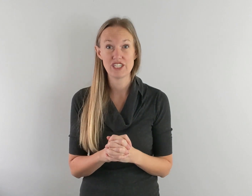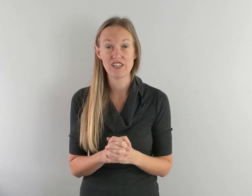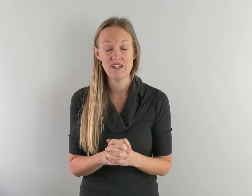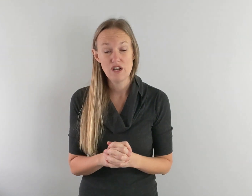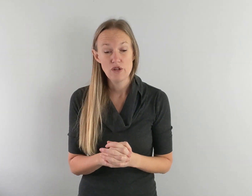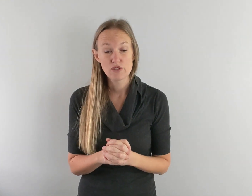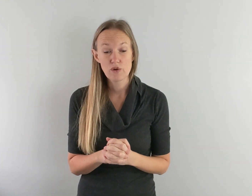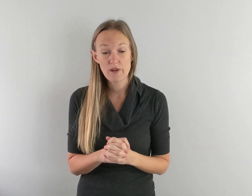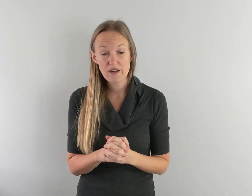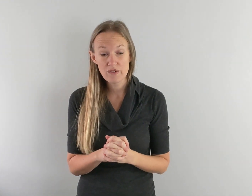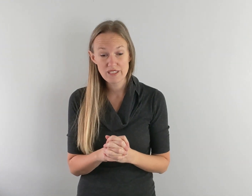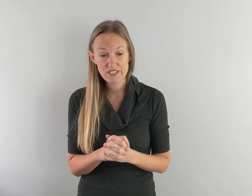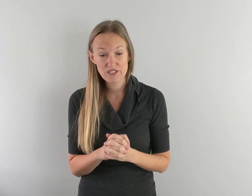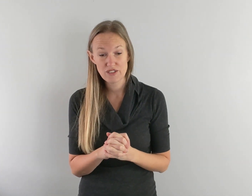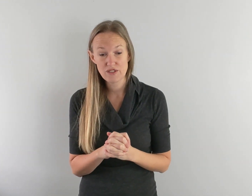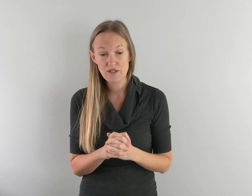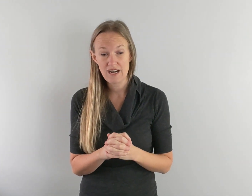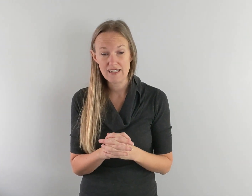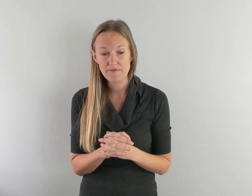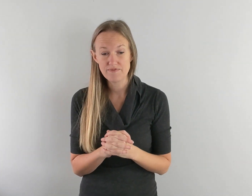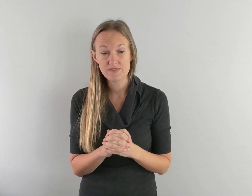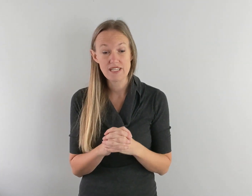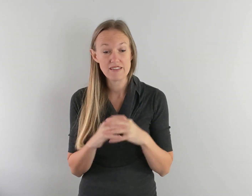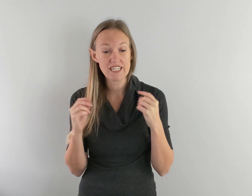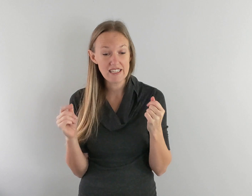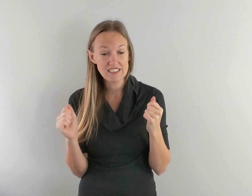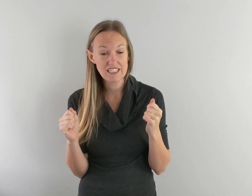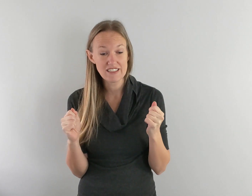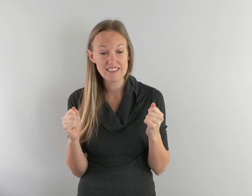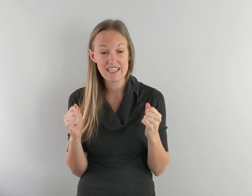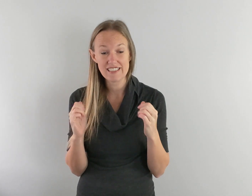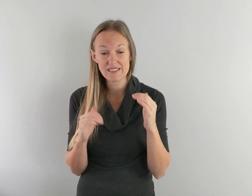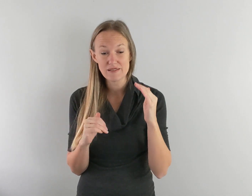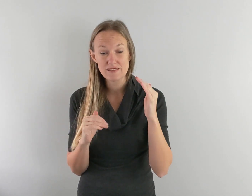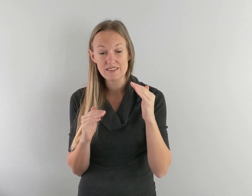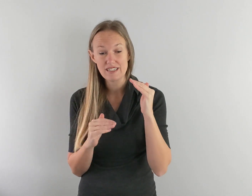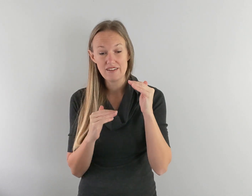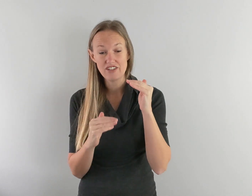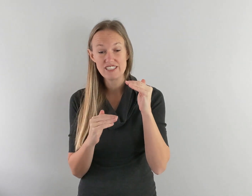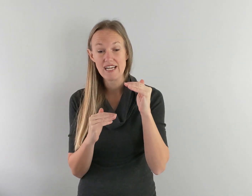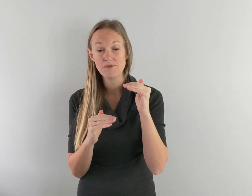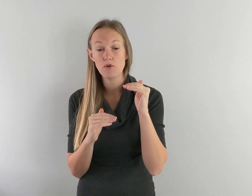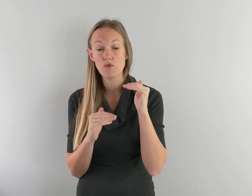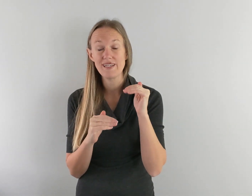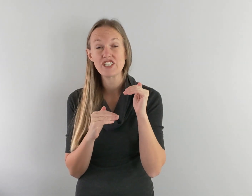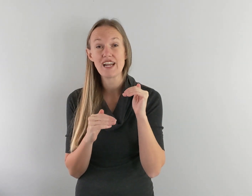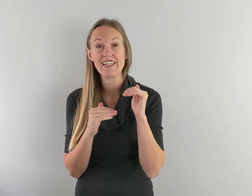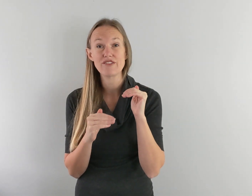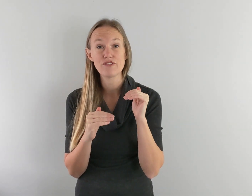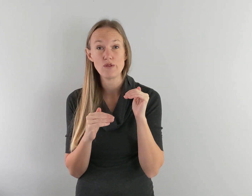midwinter. So we are going to do, now the challenge here is that this verse has both winter and